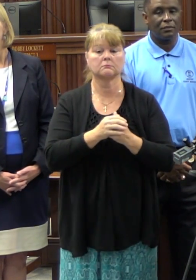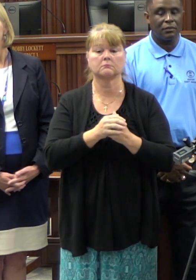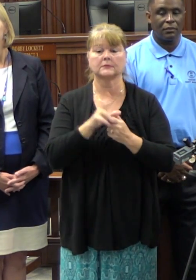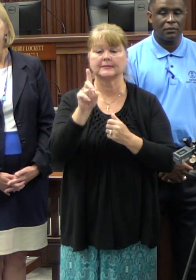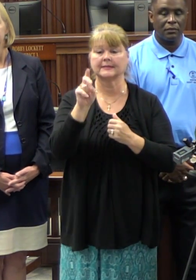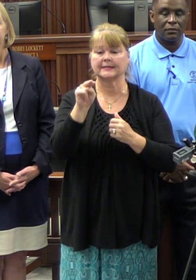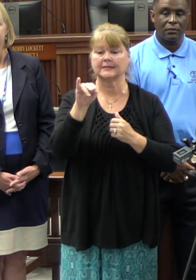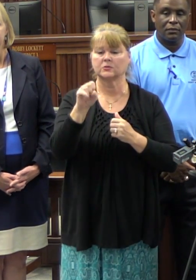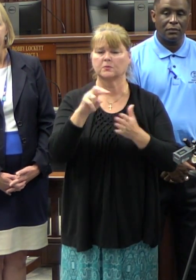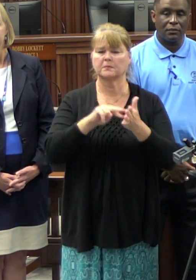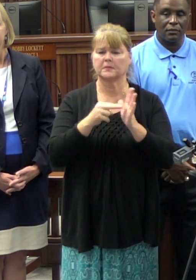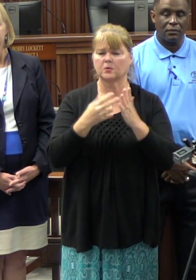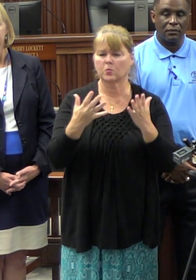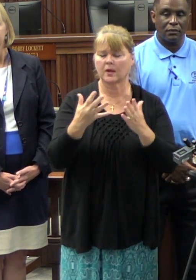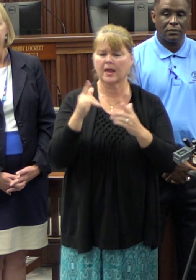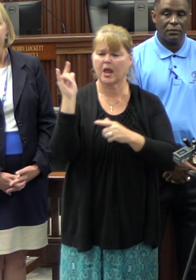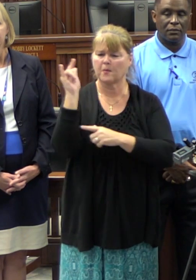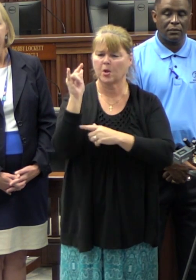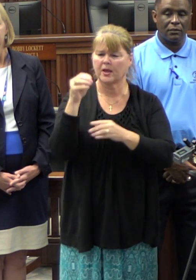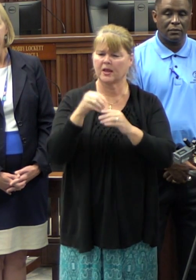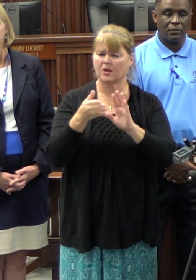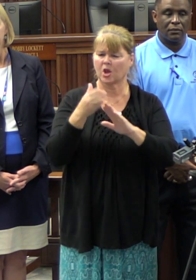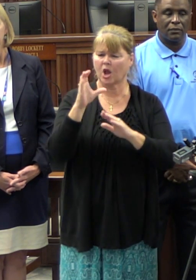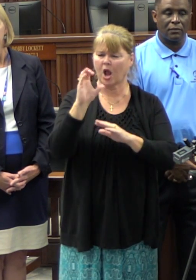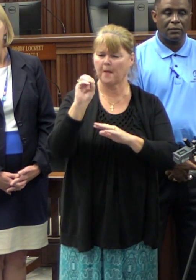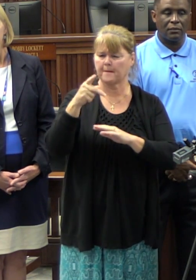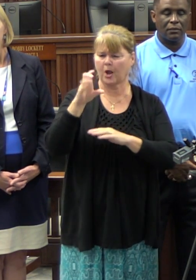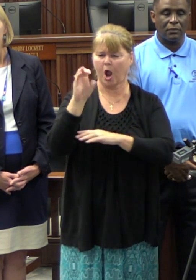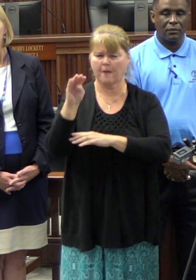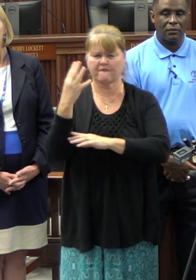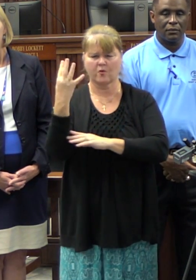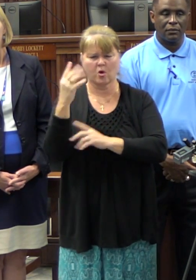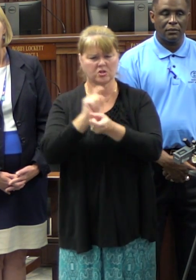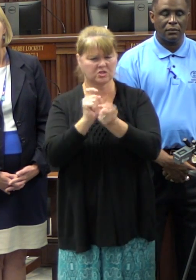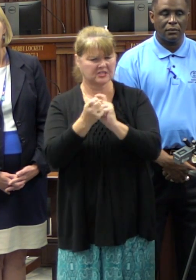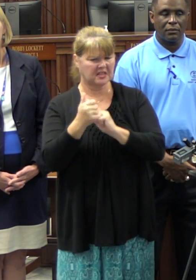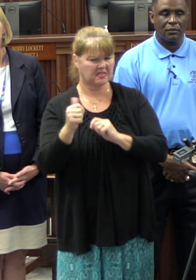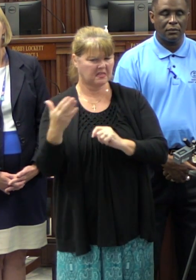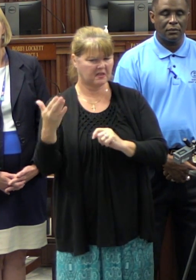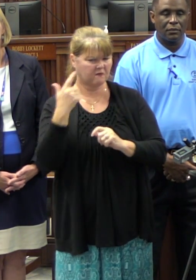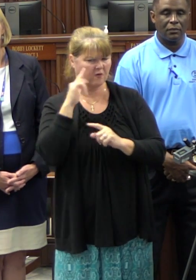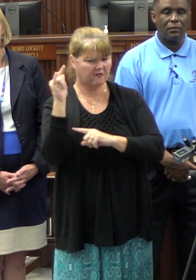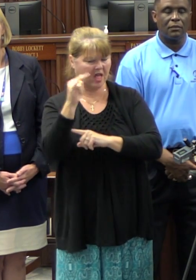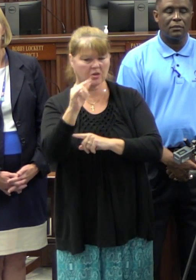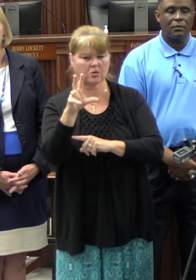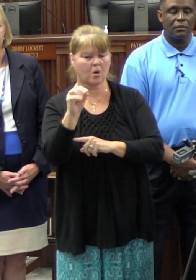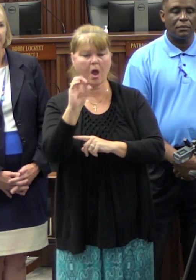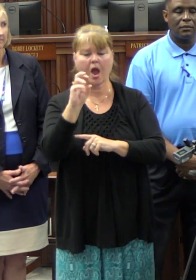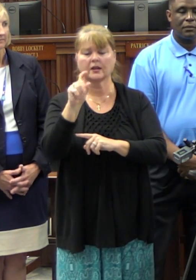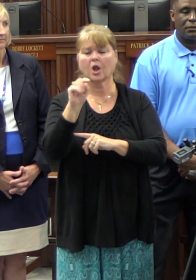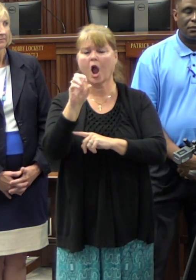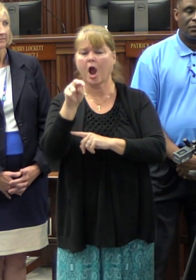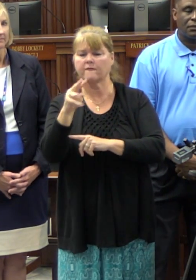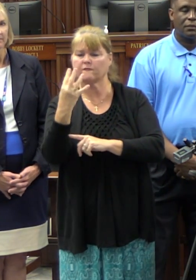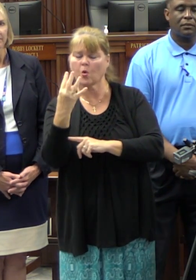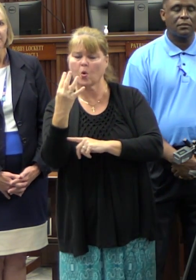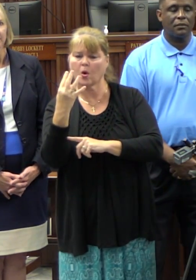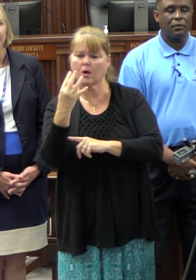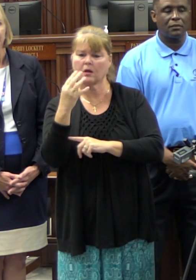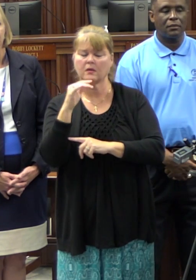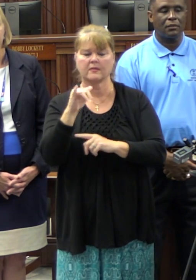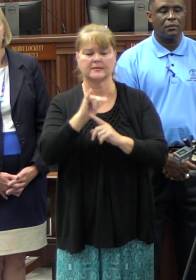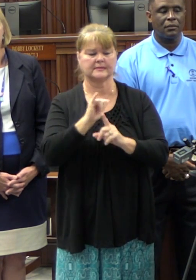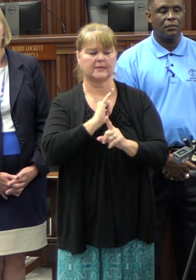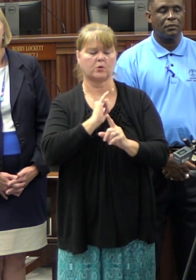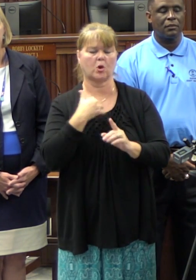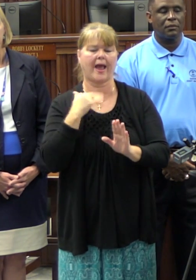Dennis, what does it mean that the airport is in OPCON 4? Does that change anything? No, it doesn't. OPCON 4 is similar to our